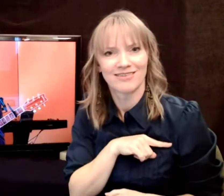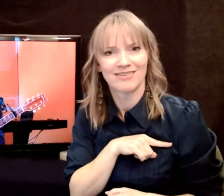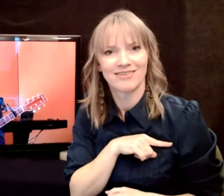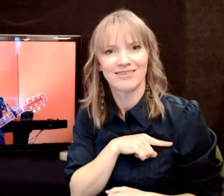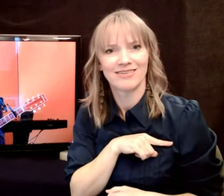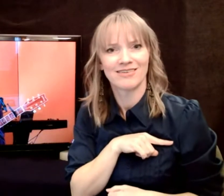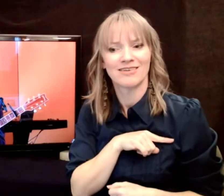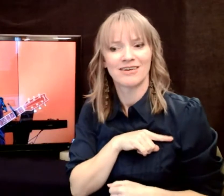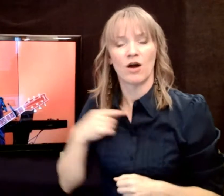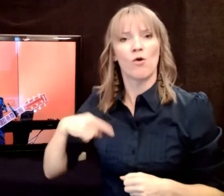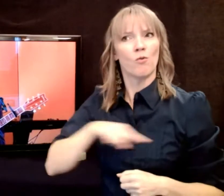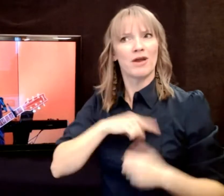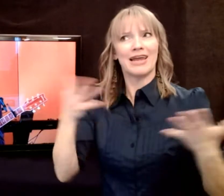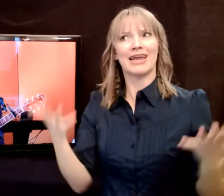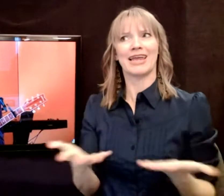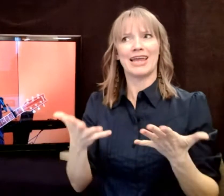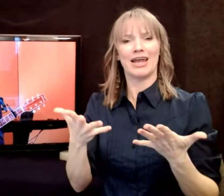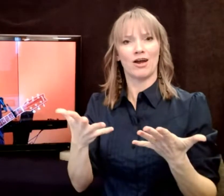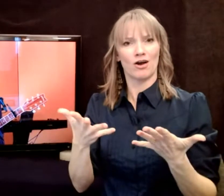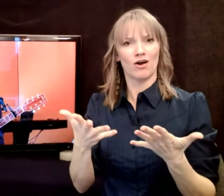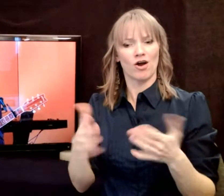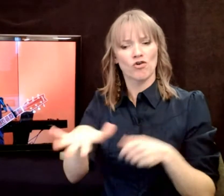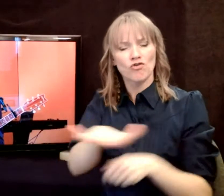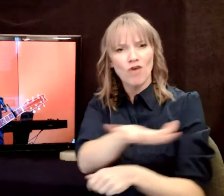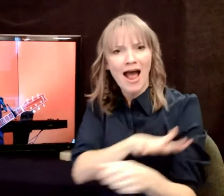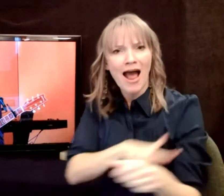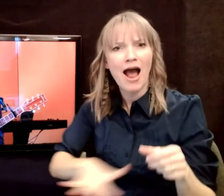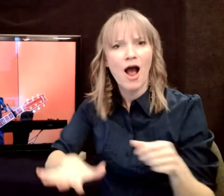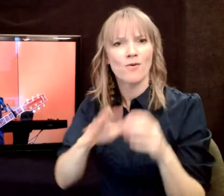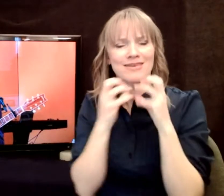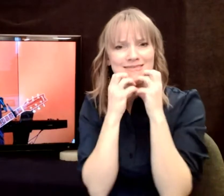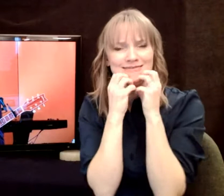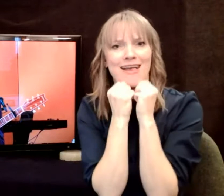We walk on sacred ground.